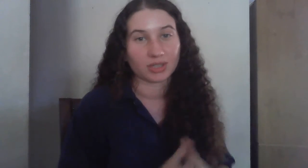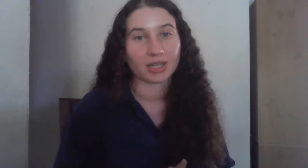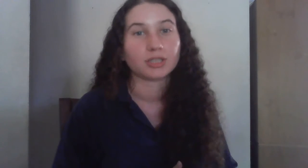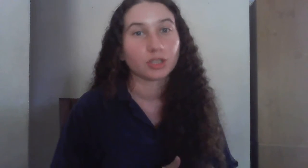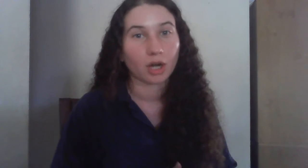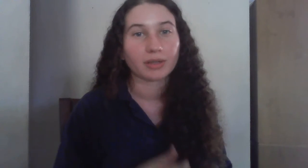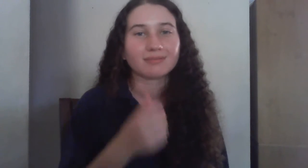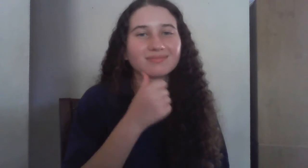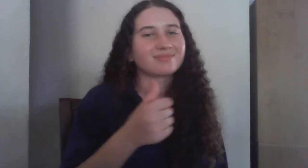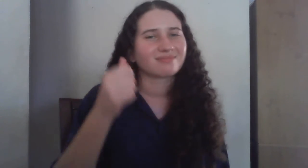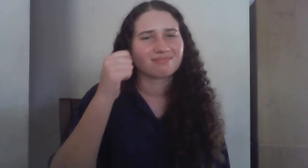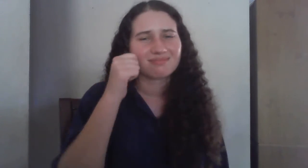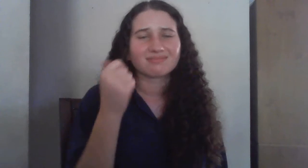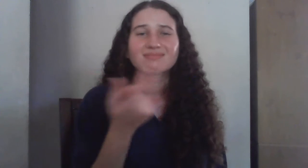yesterday, sorry.